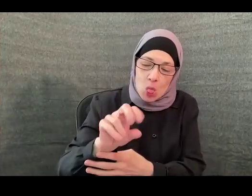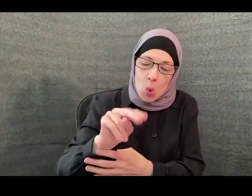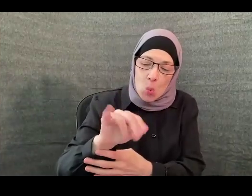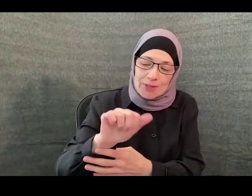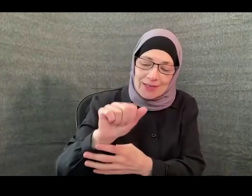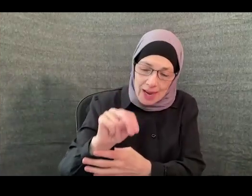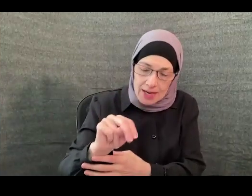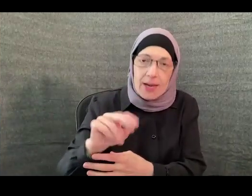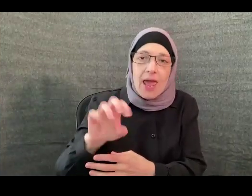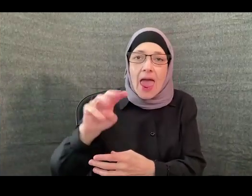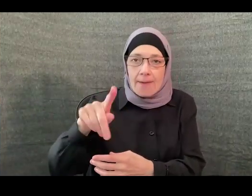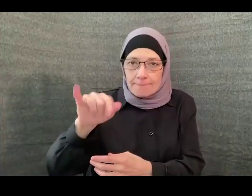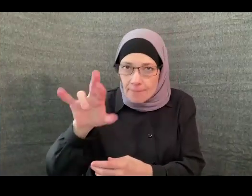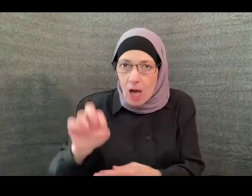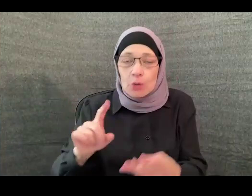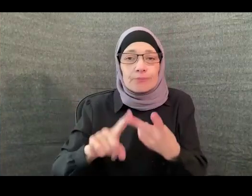enemies. So,